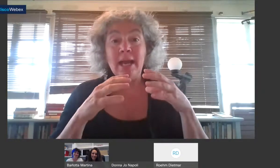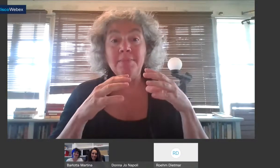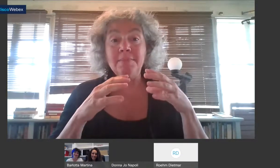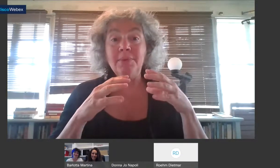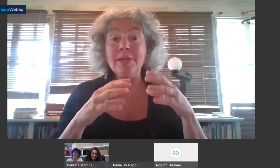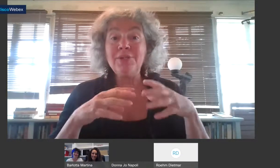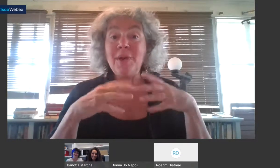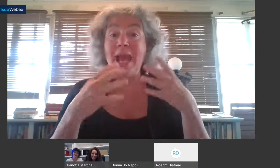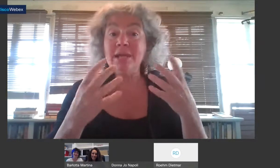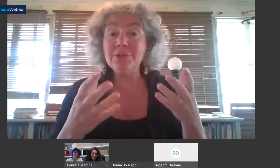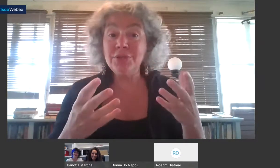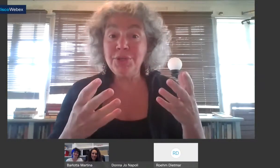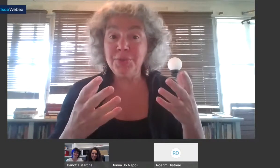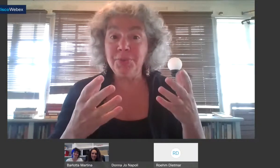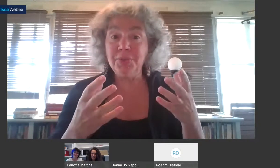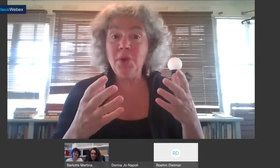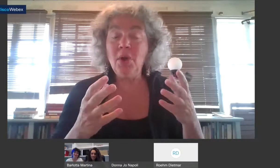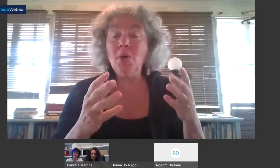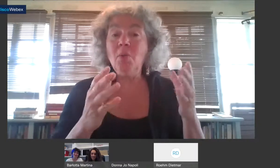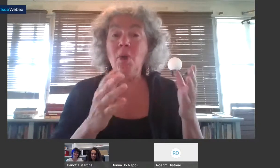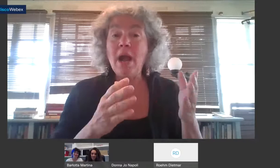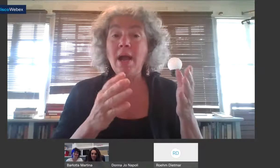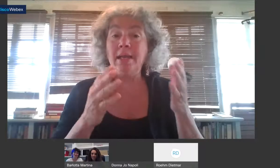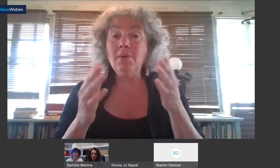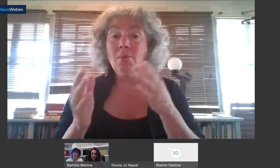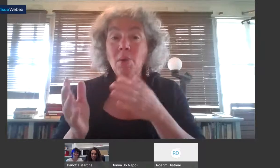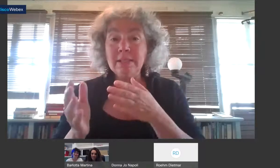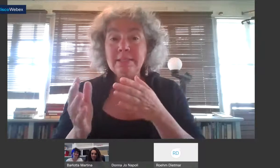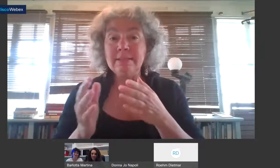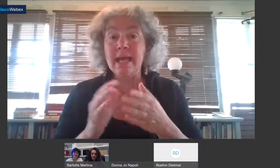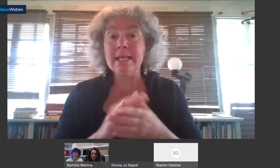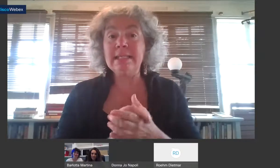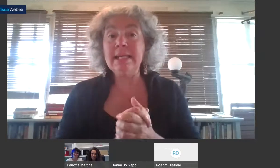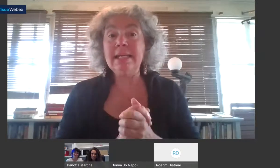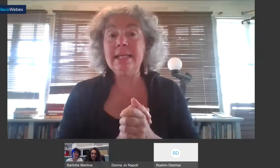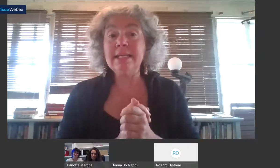I'm going to ask you why one sign is